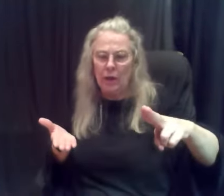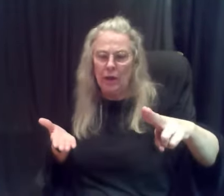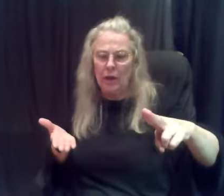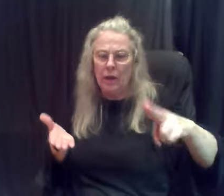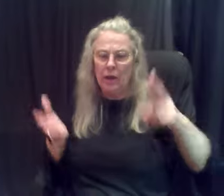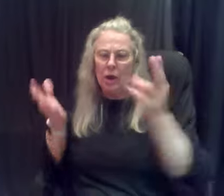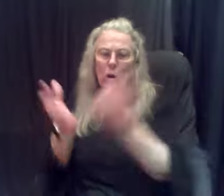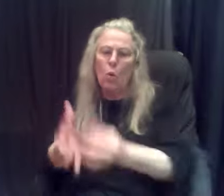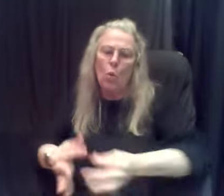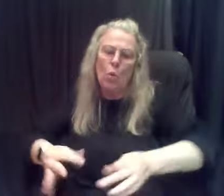Holy,